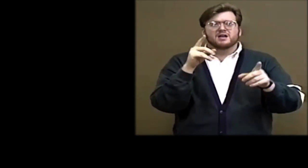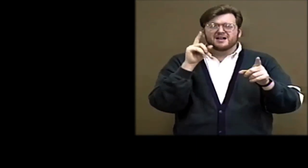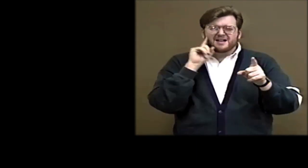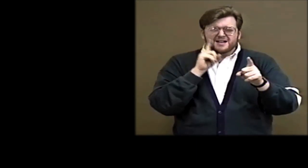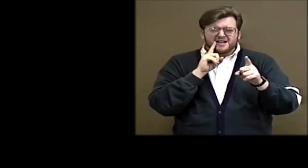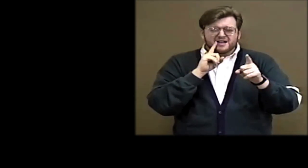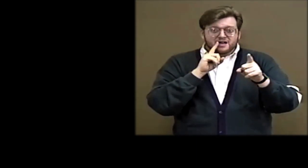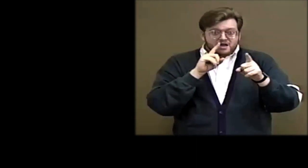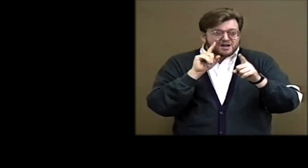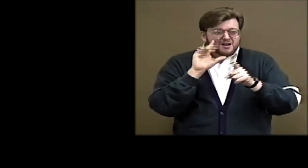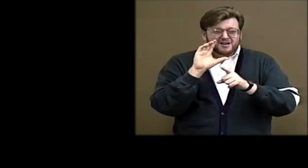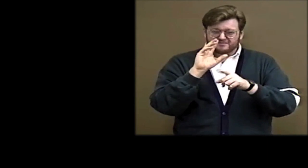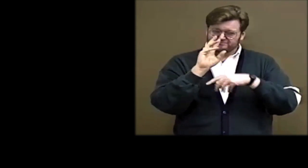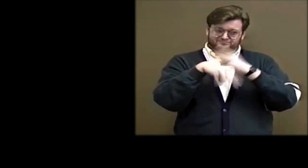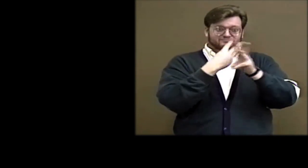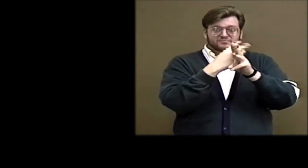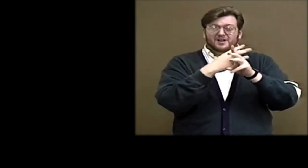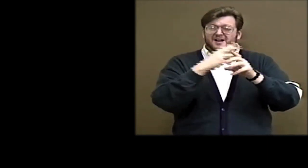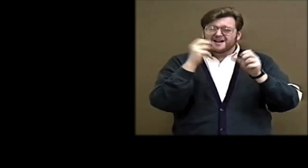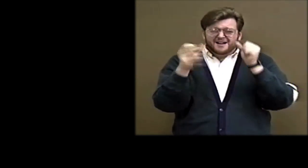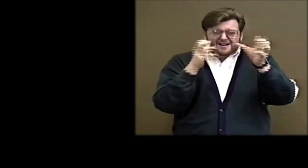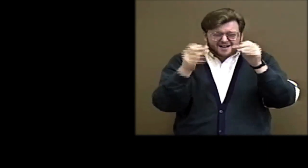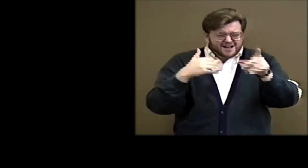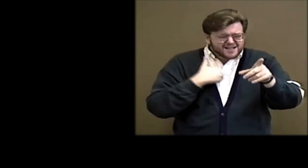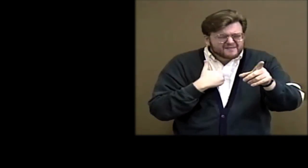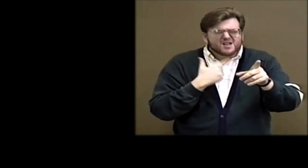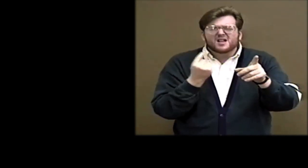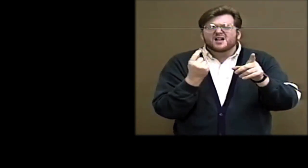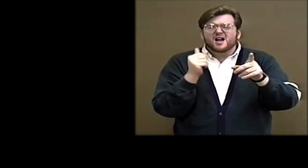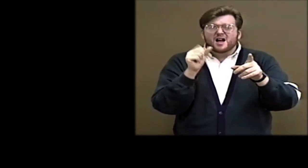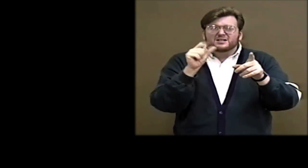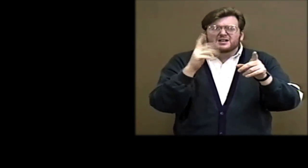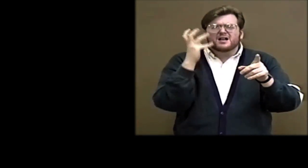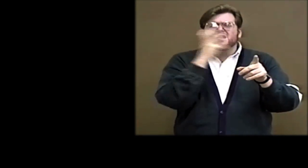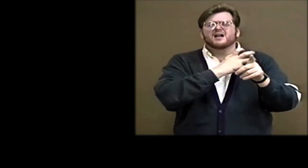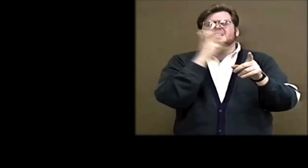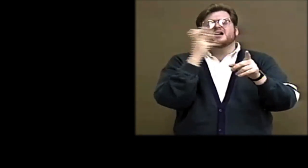Stepping onto that campus, I walked into a deaf world. Everything was visually accessible.